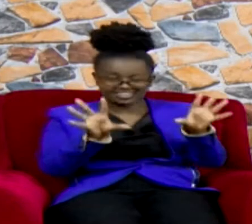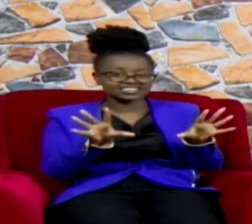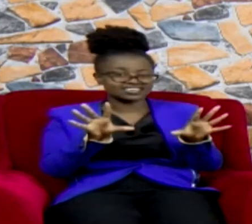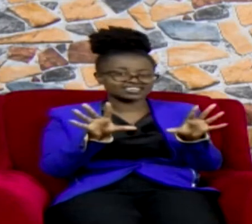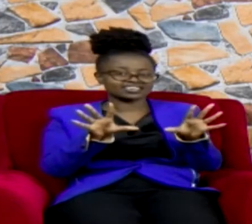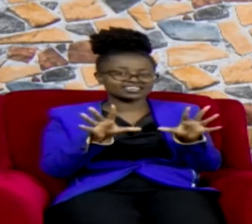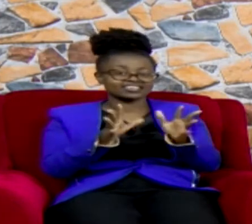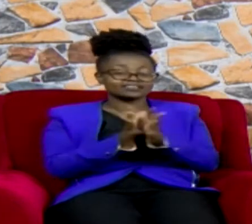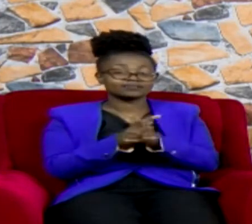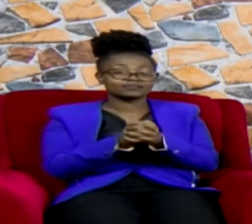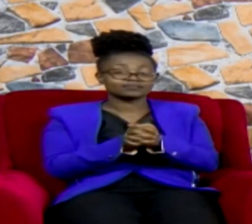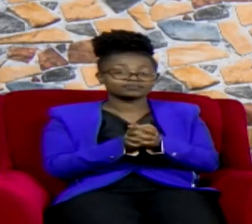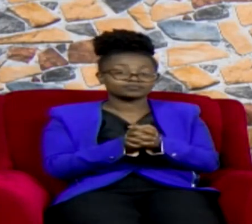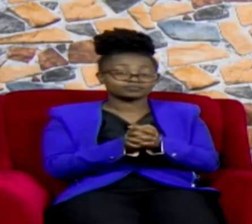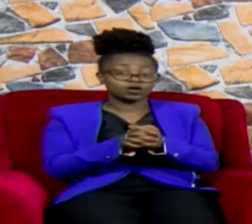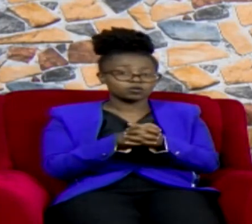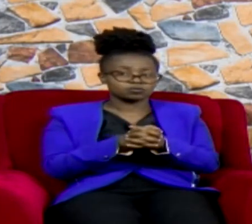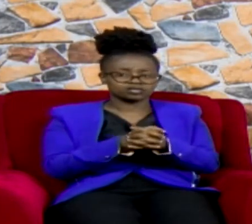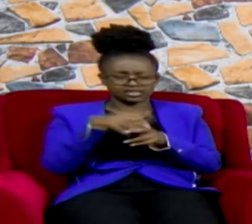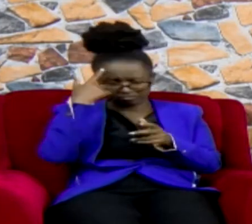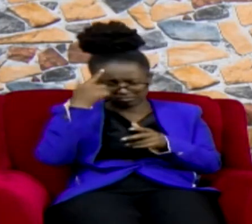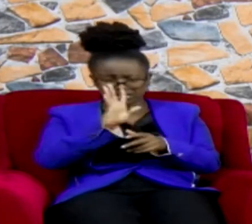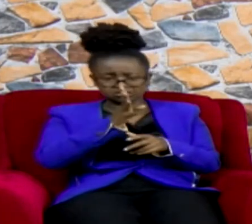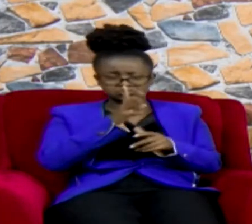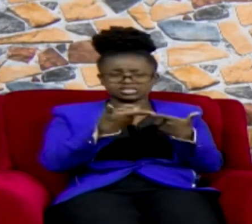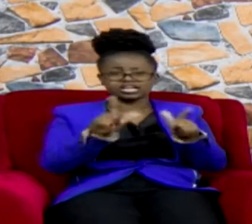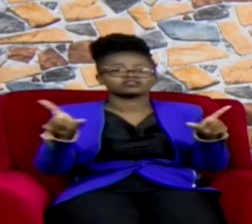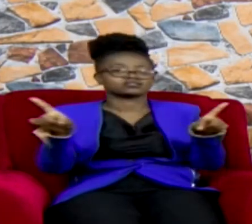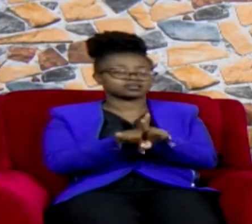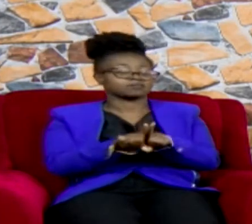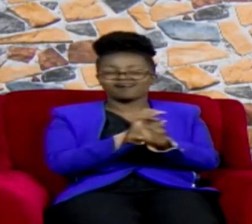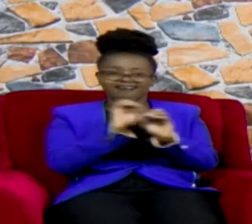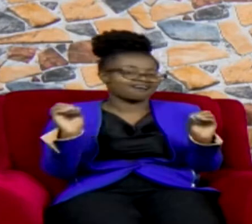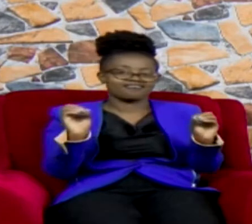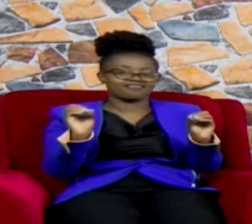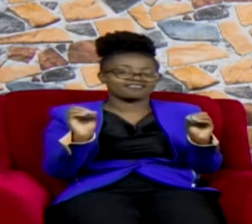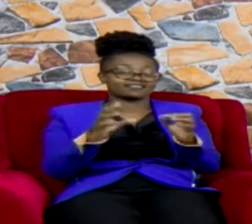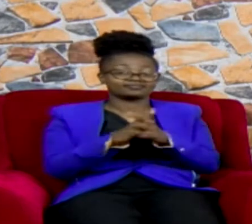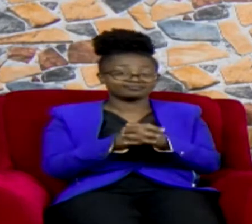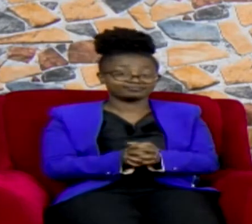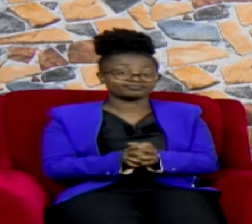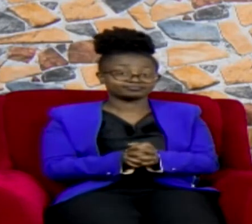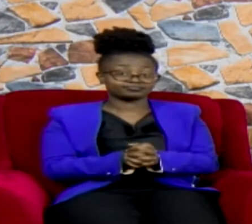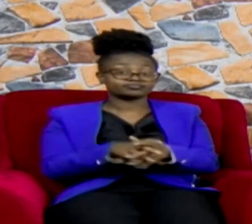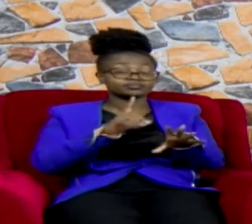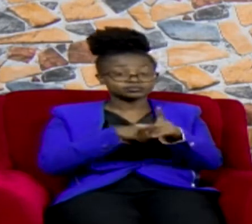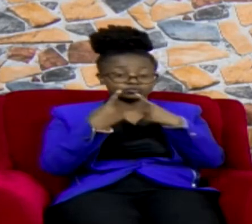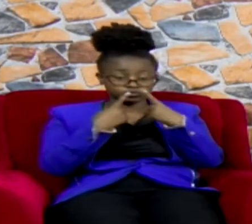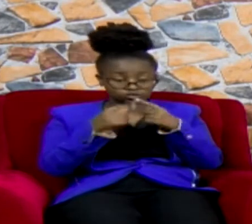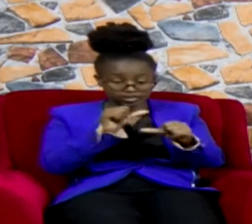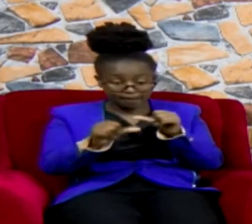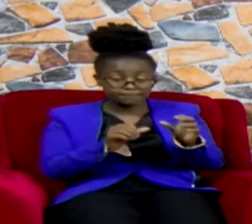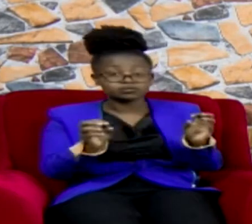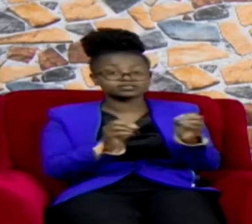hearing it for the first time because all of us, we just assume that speech and language is the same thing. Now something that has just crossed my mind when you say that